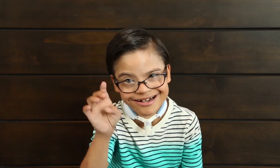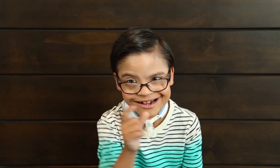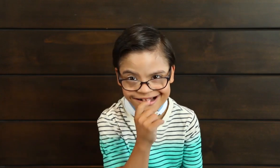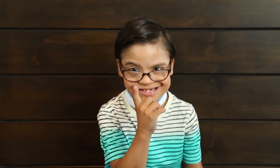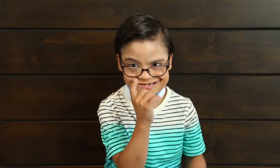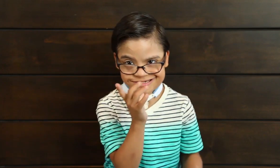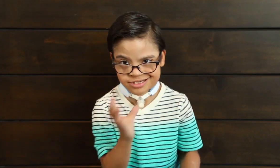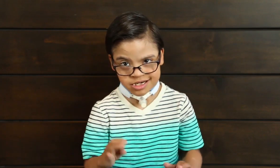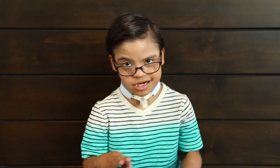You who?